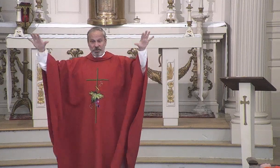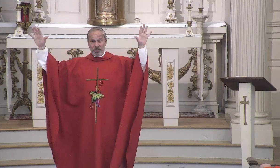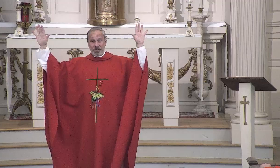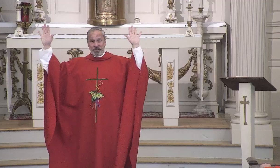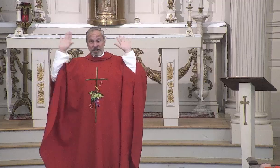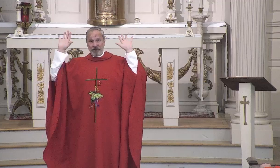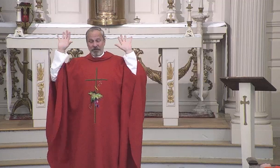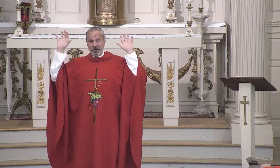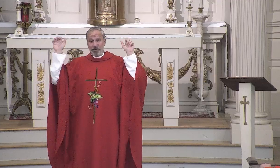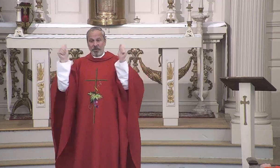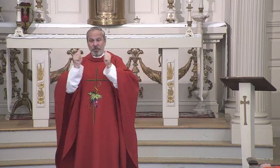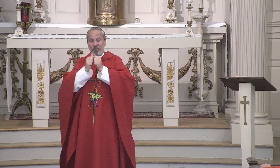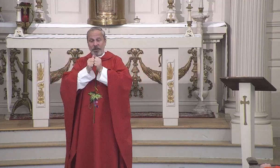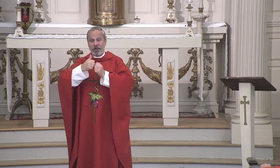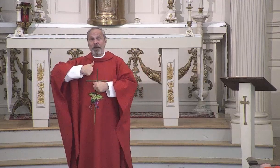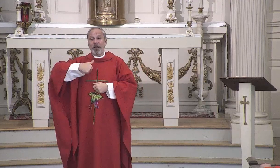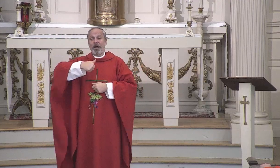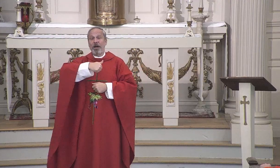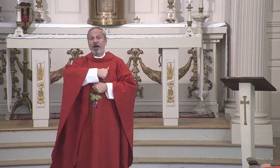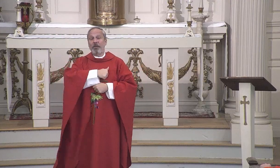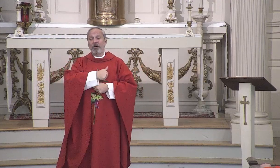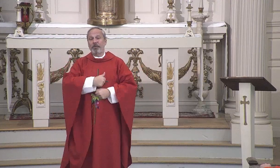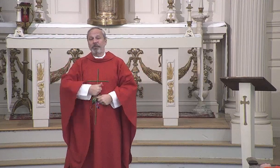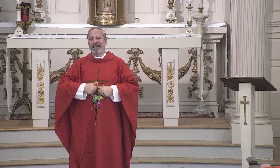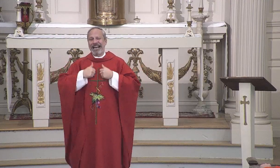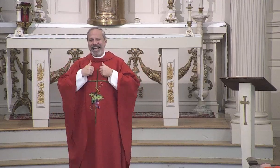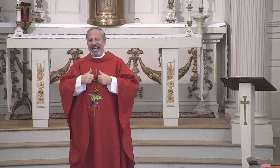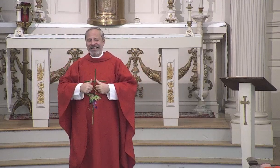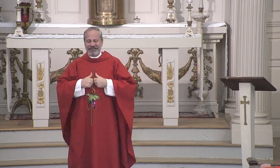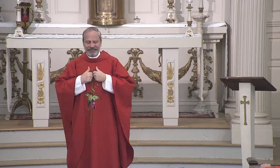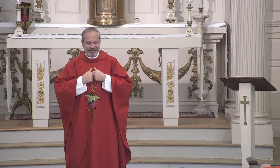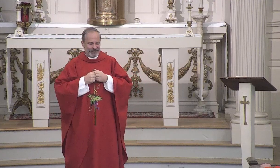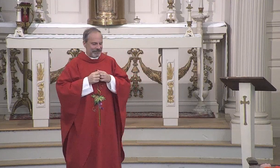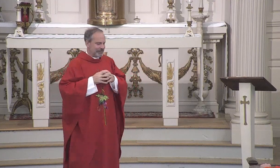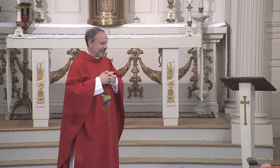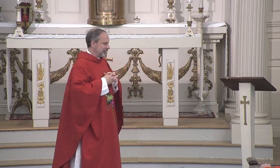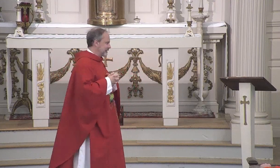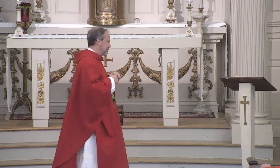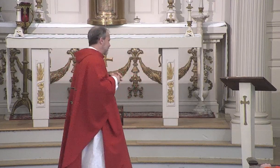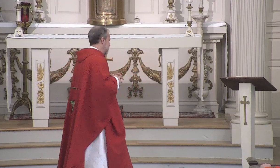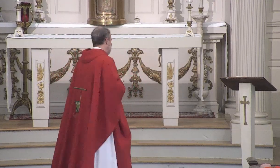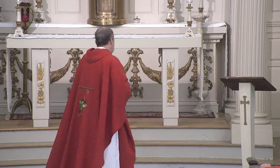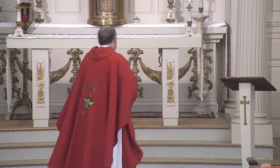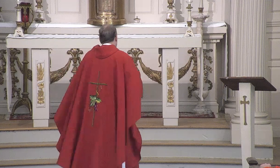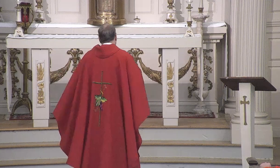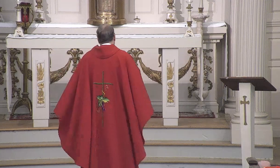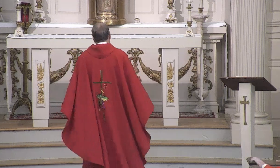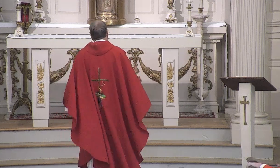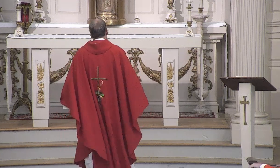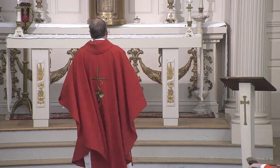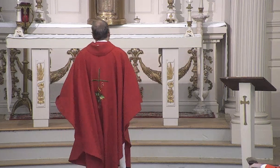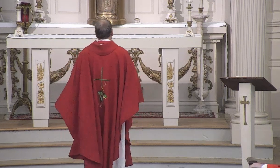and immense sacrifice with our lives.